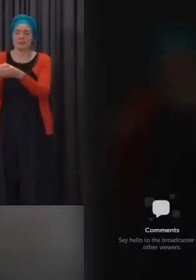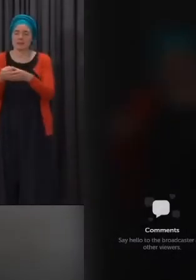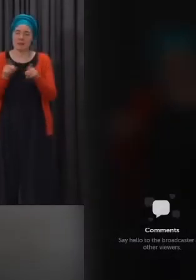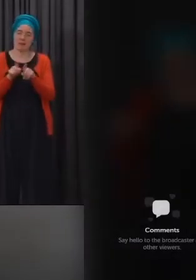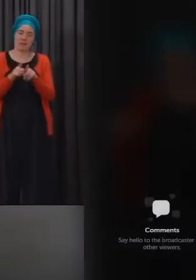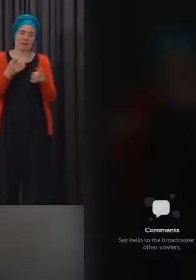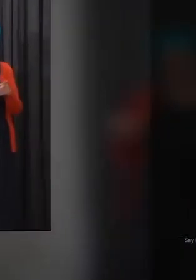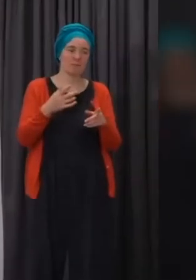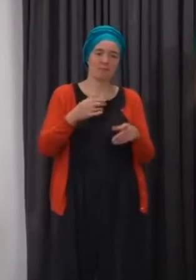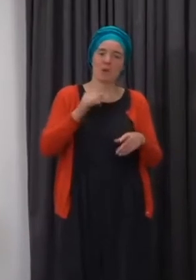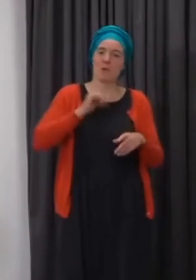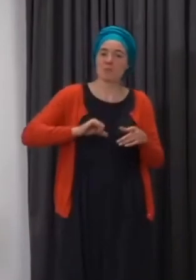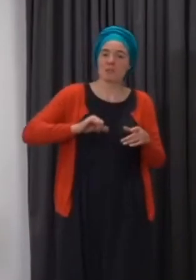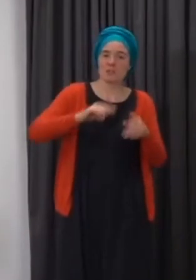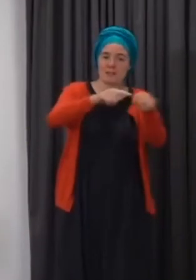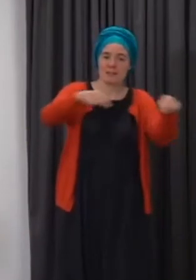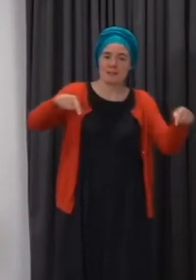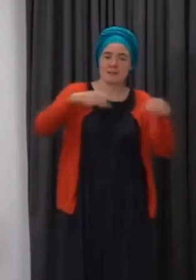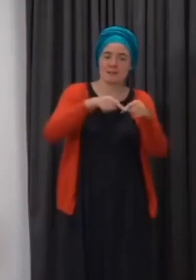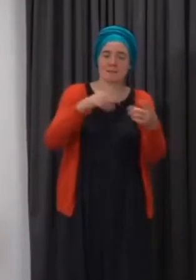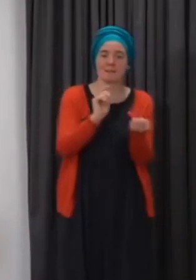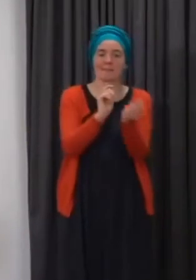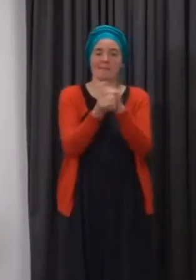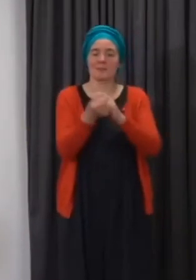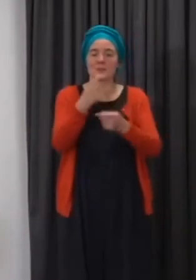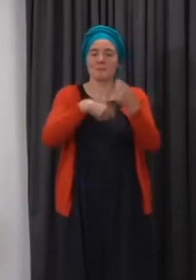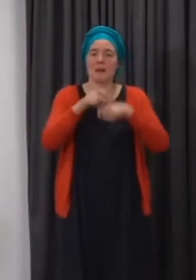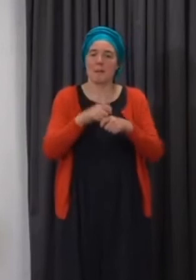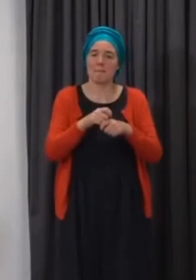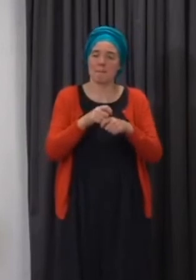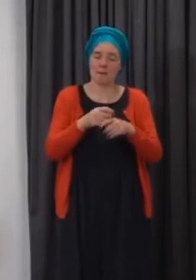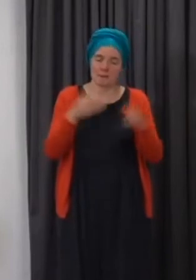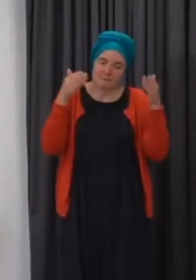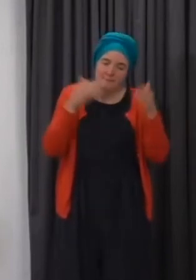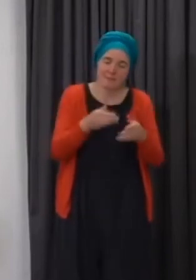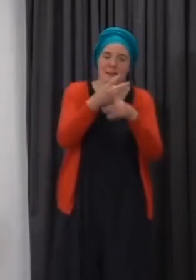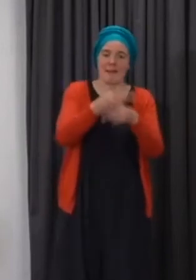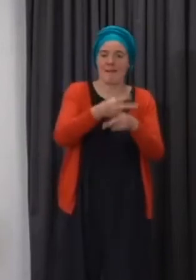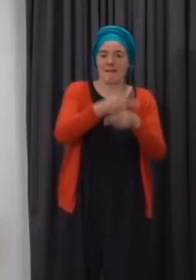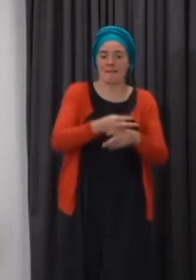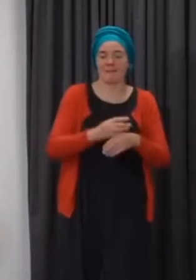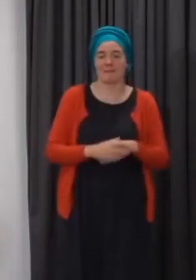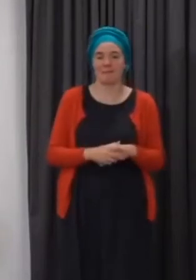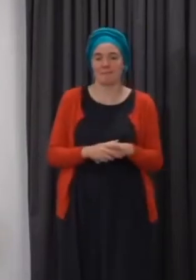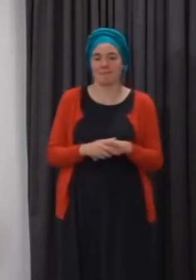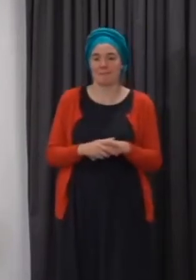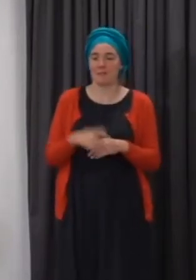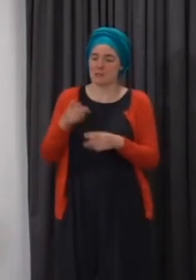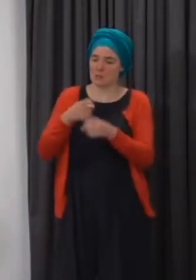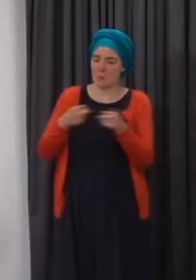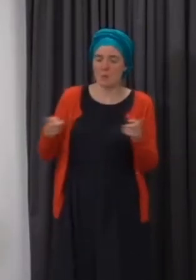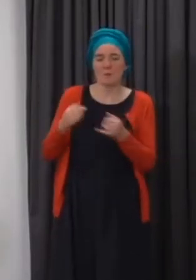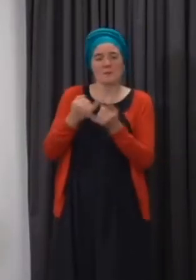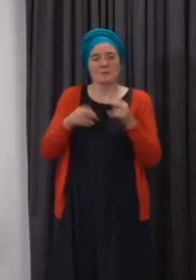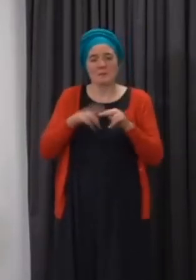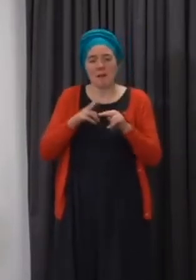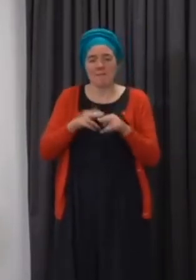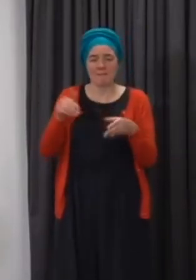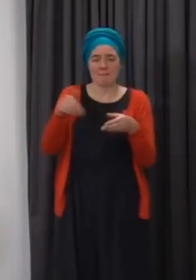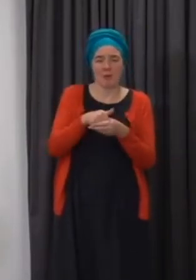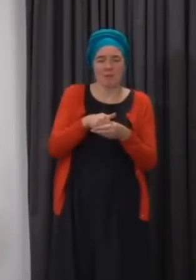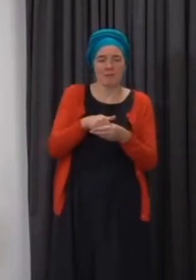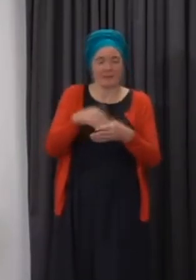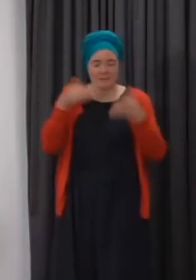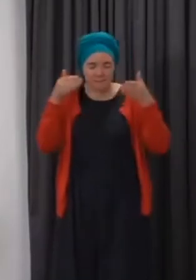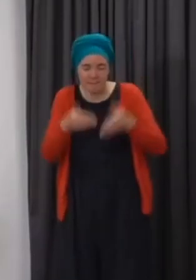theatres and other patient care areas. Critical care staff have really been at the sharp end of the pandemic, and I want to